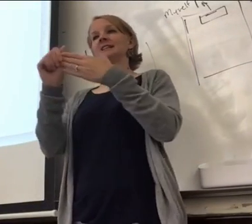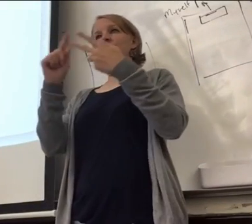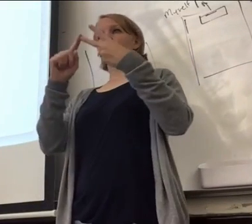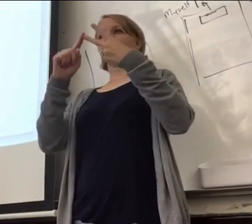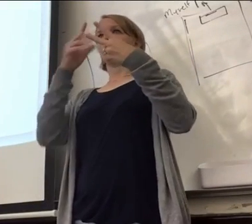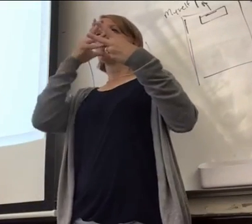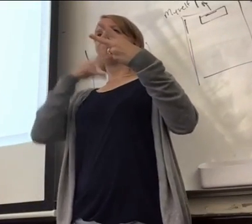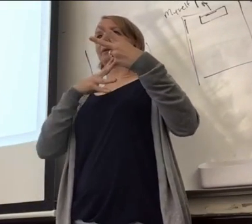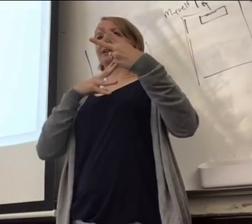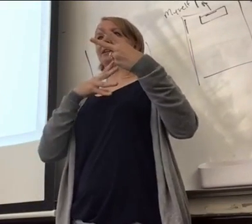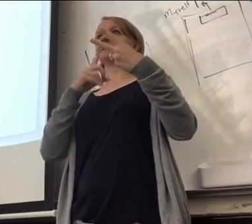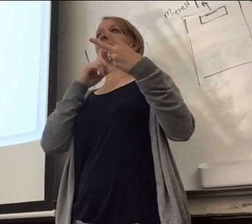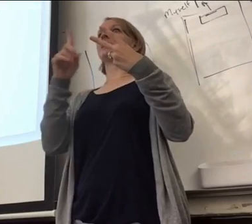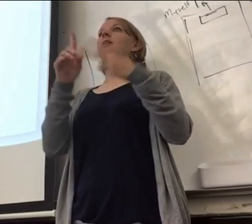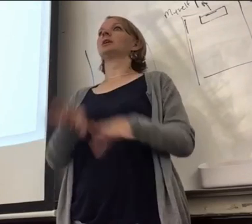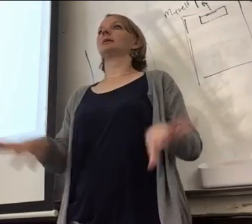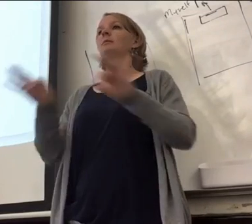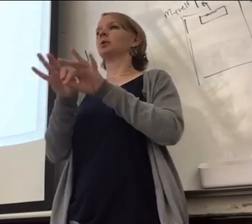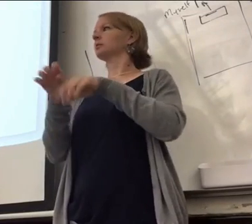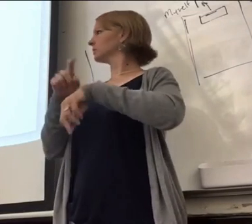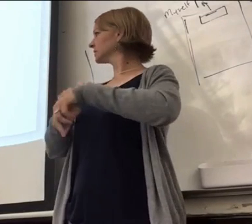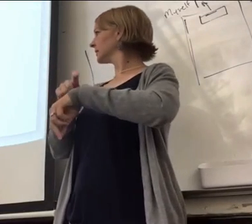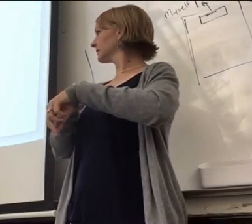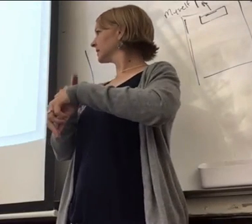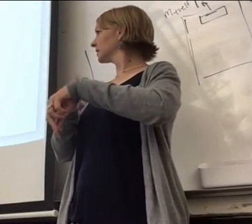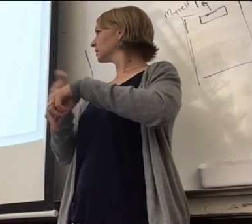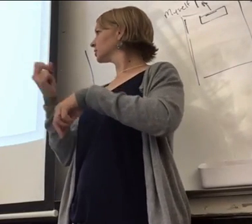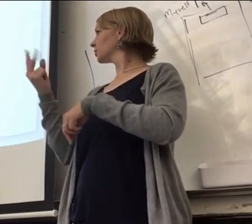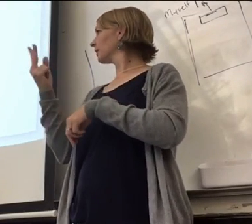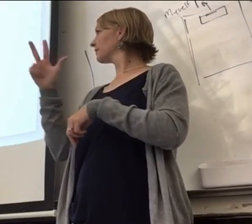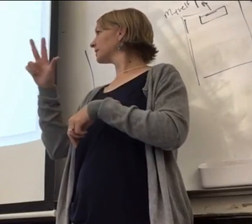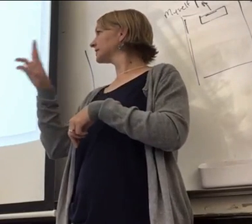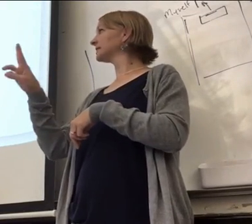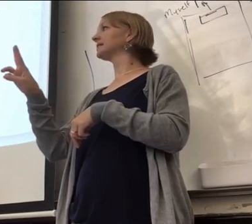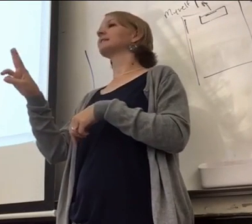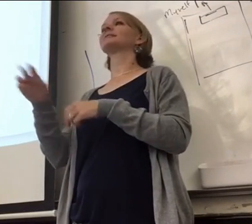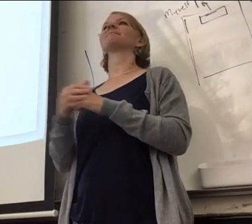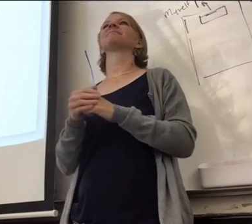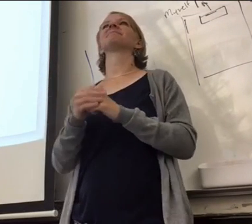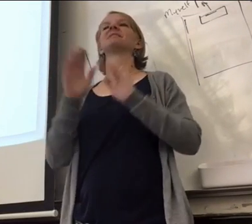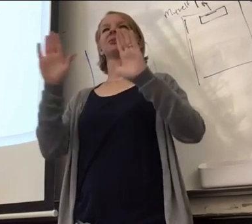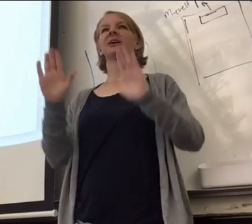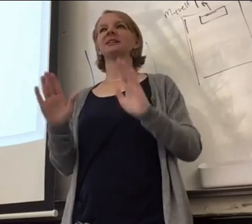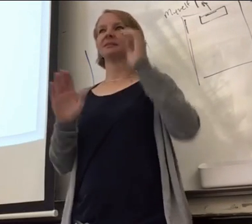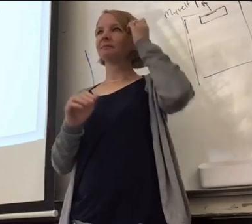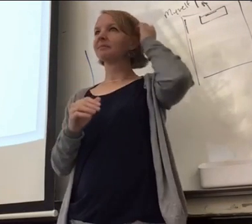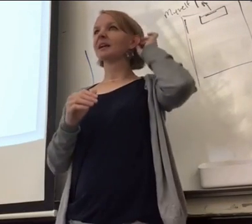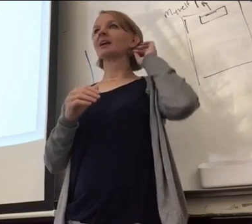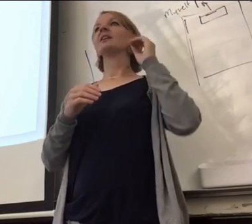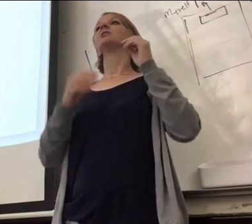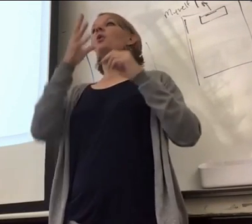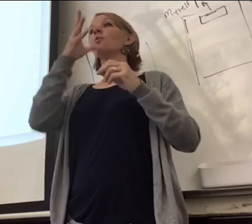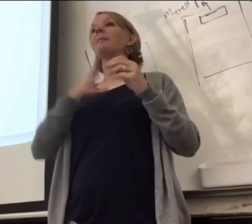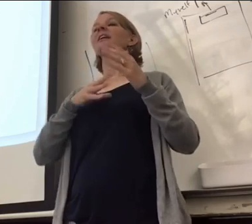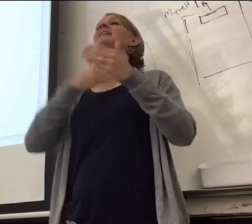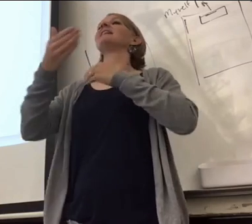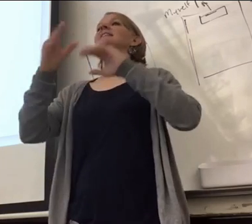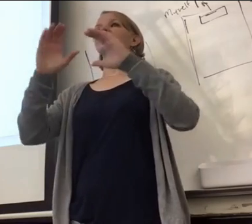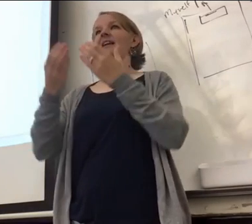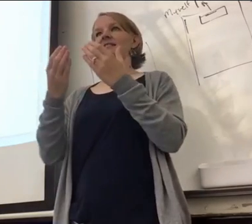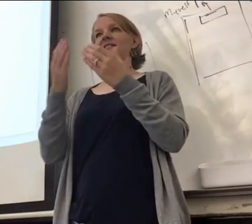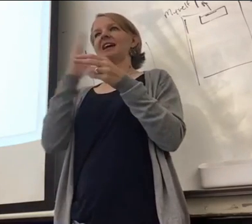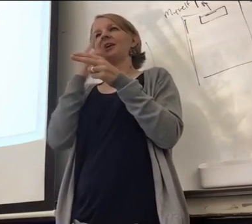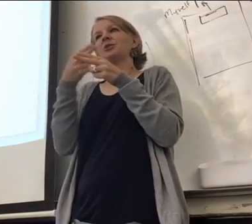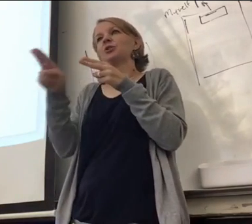very important. Could somebody remind me of the time? It's 12:36. 36. Great. Let's do women next class, okay? So I know this is